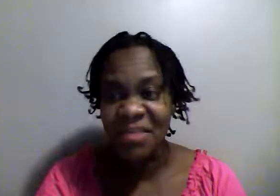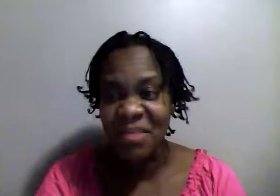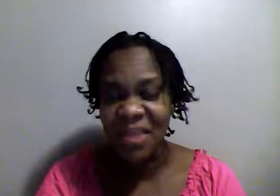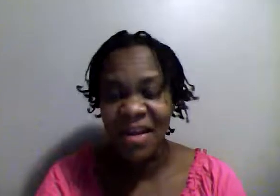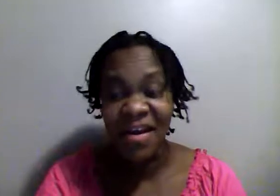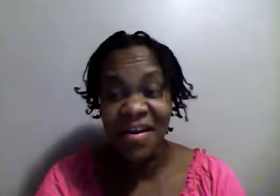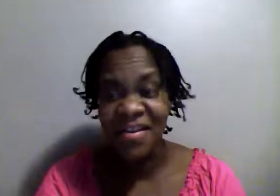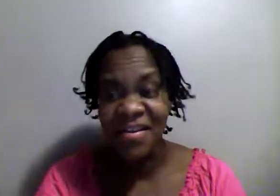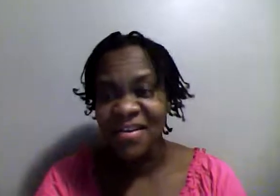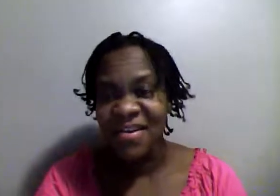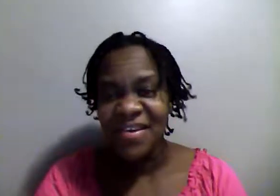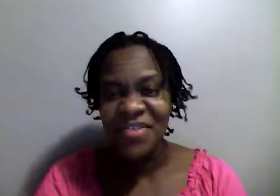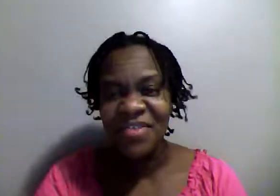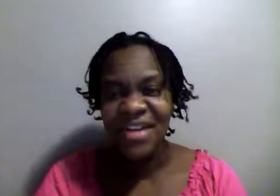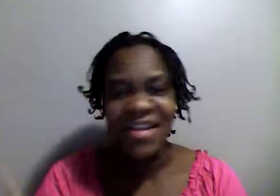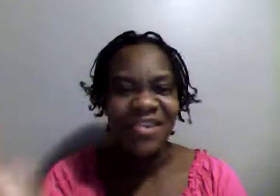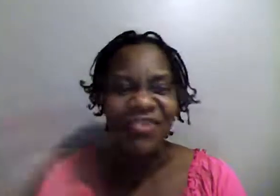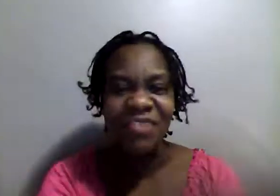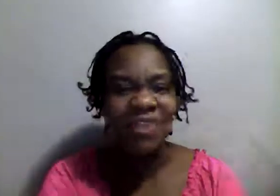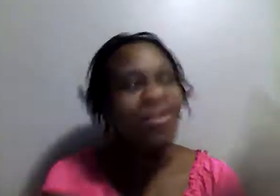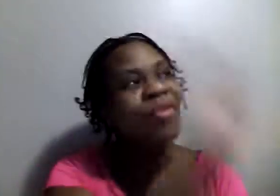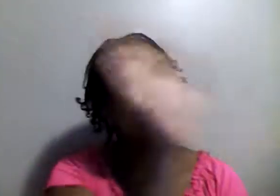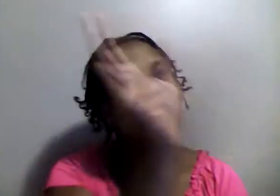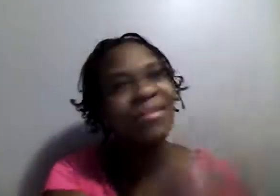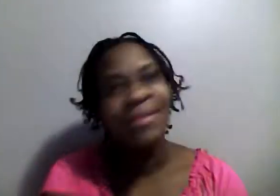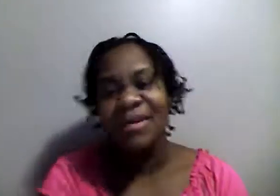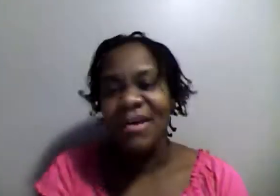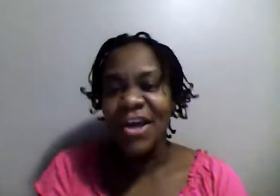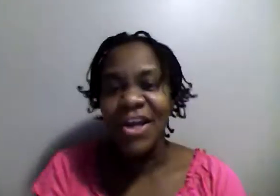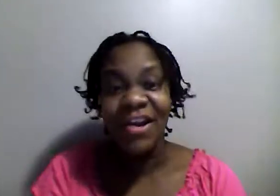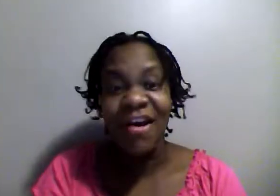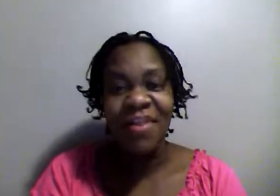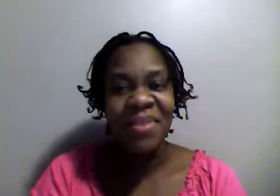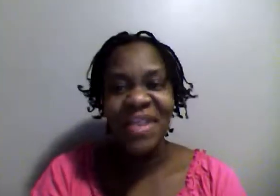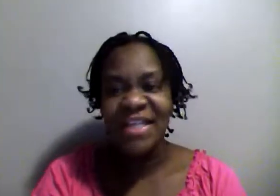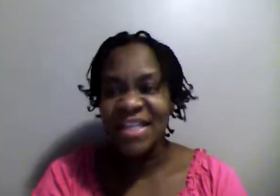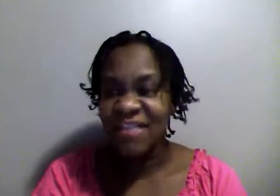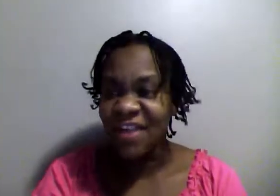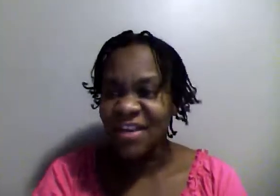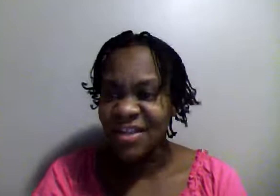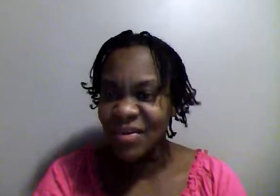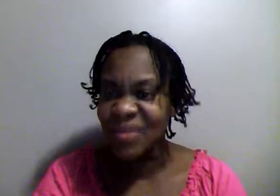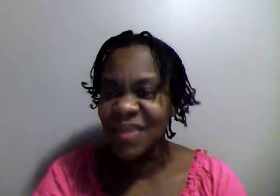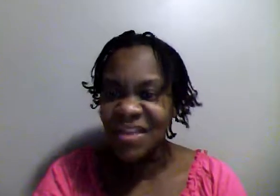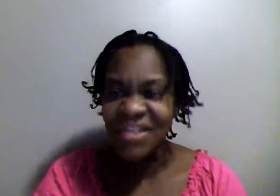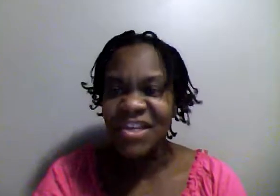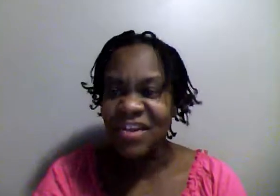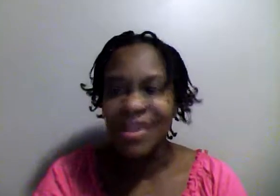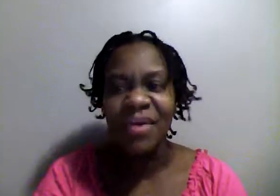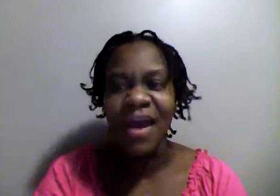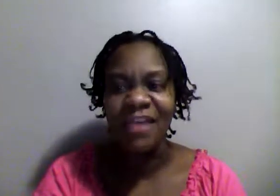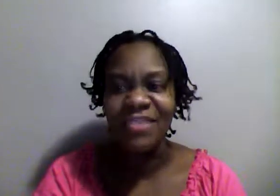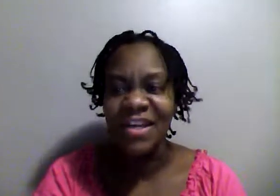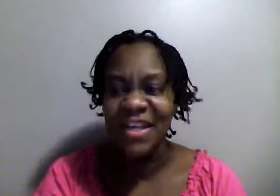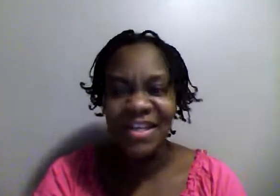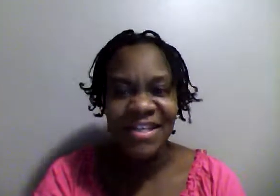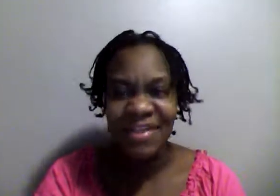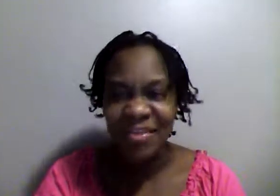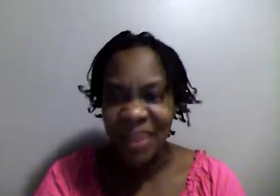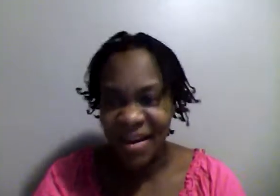my garden. Usually they just run around on your lawn, but that's as far as it goes. But this year they were actually eating down my